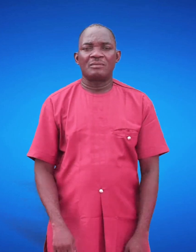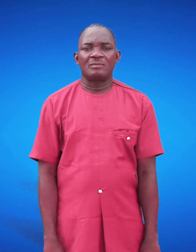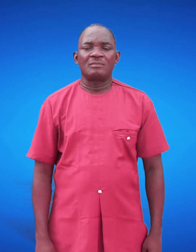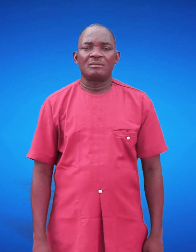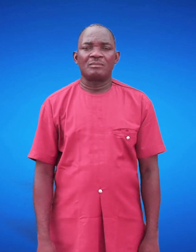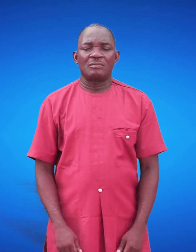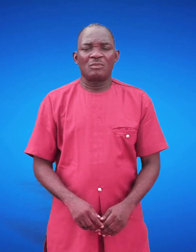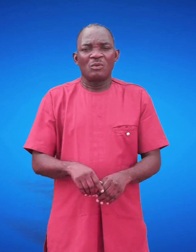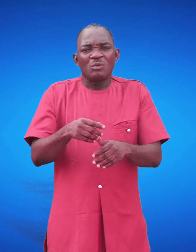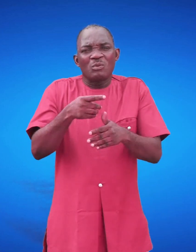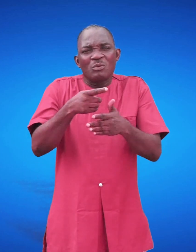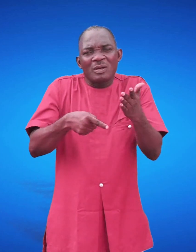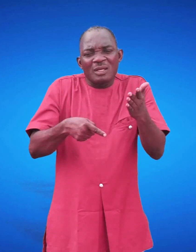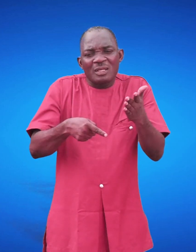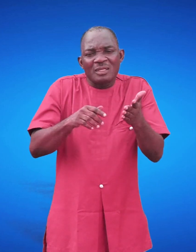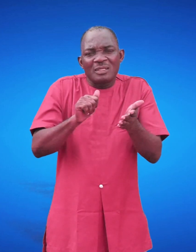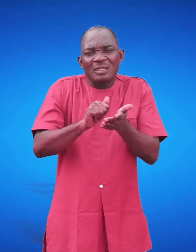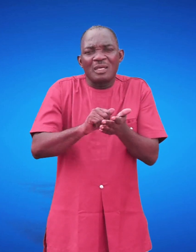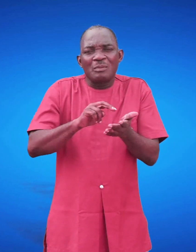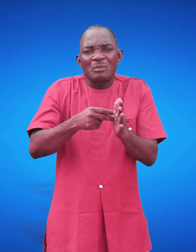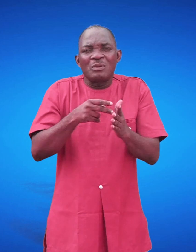What does this mean?